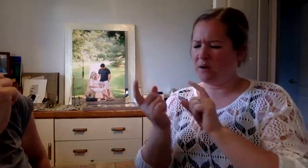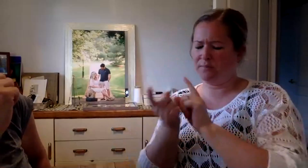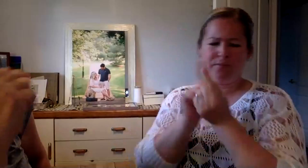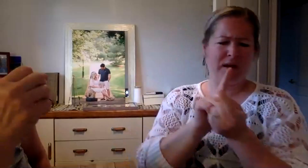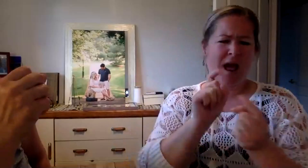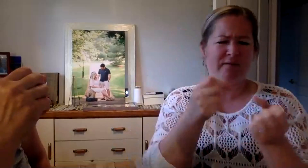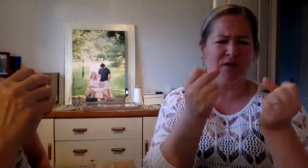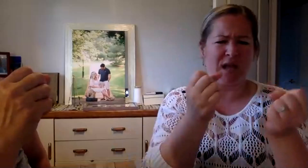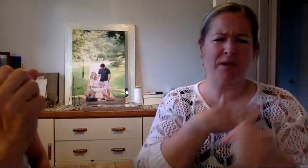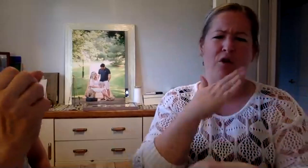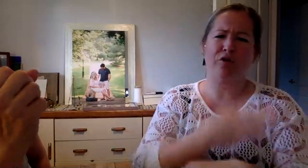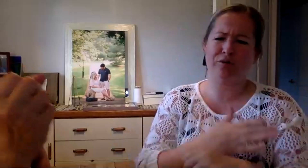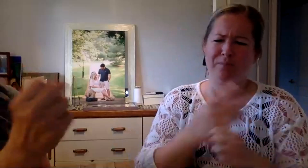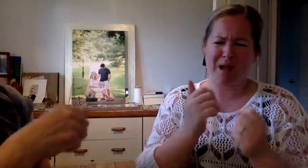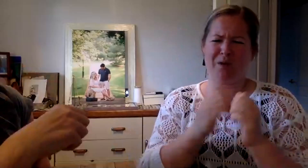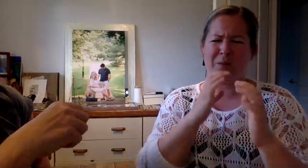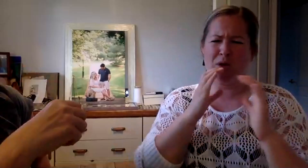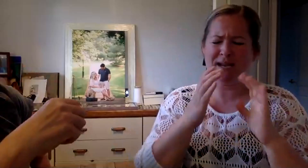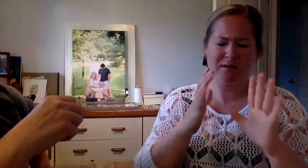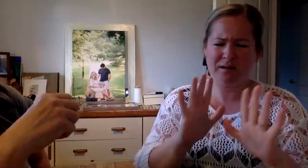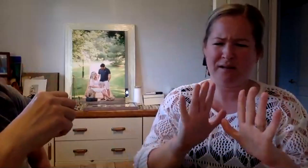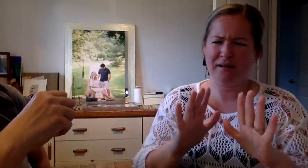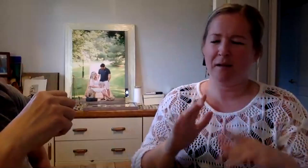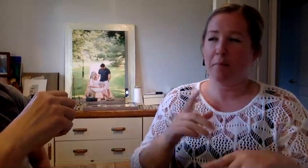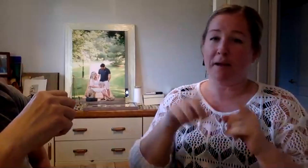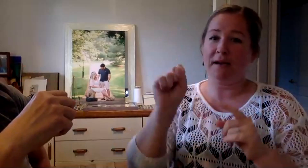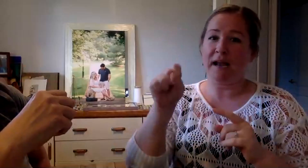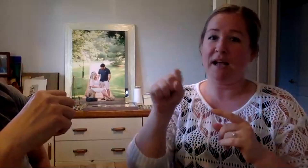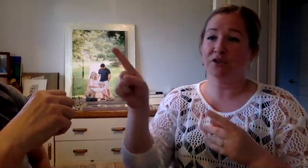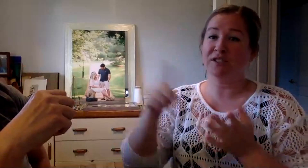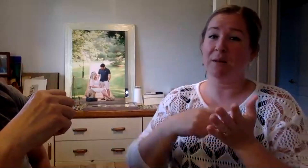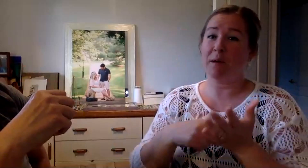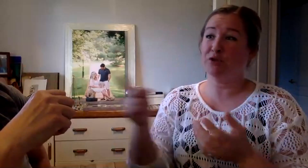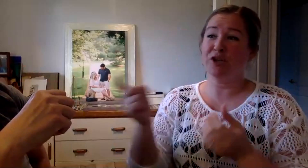First from Serbian Croatian to English and then back to ASL. So like